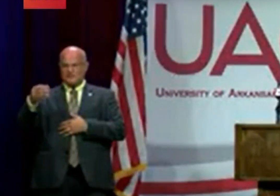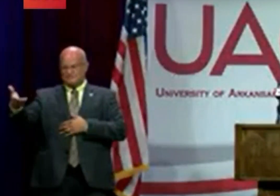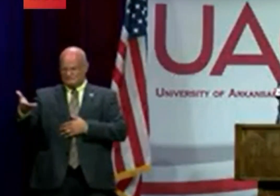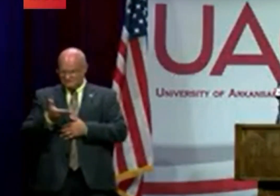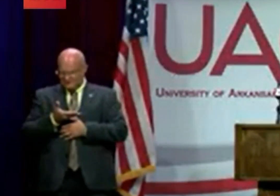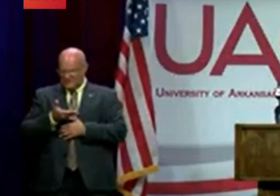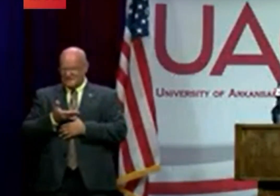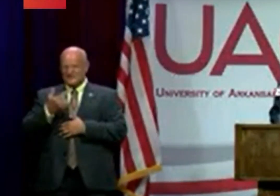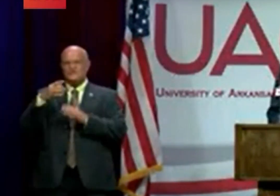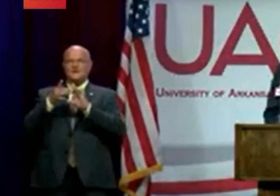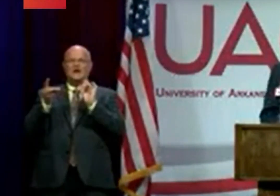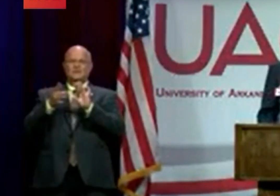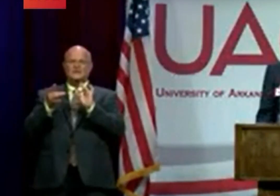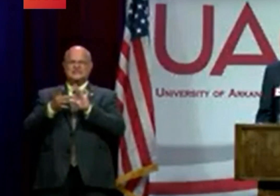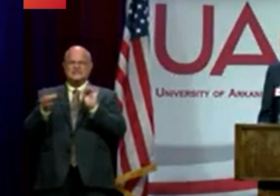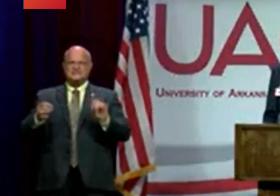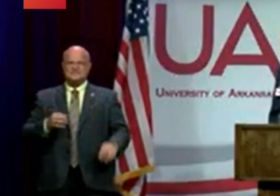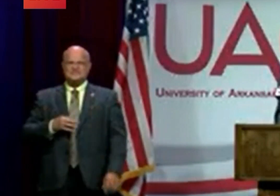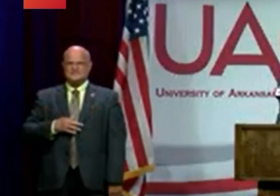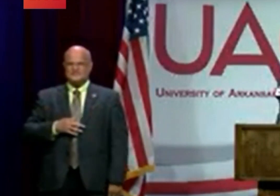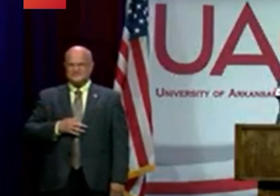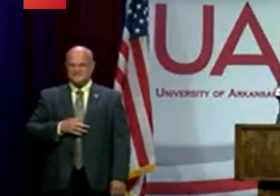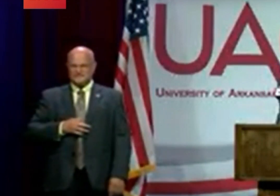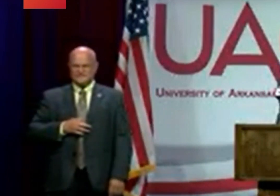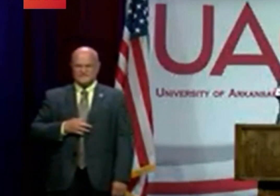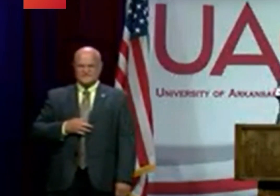invite you for your comments.